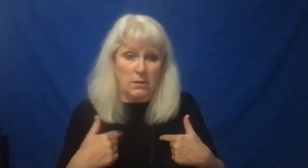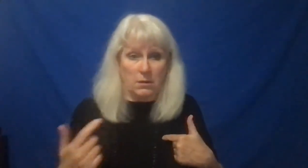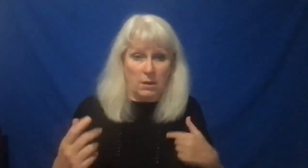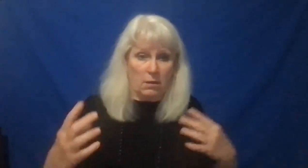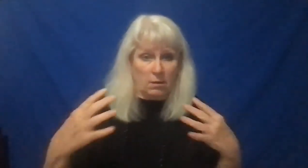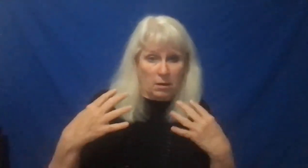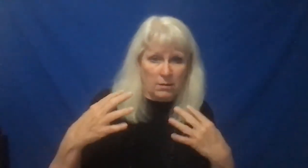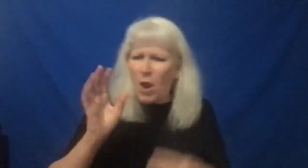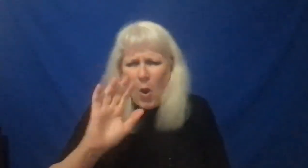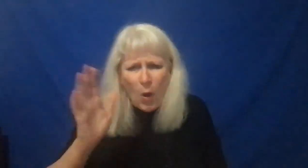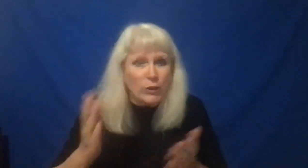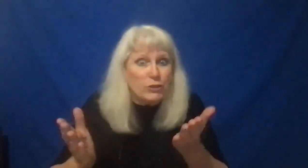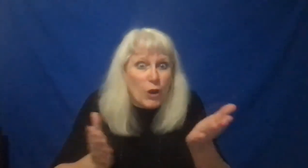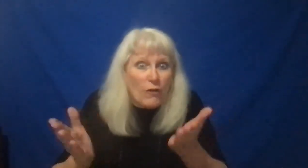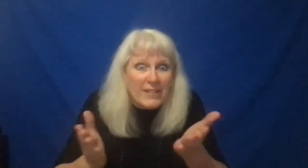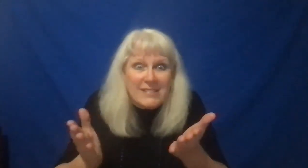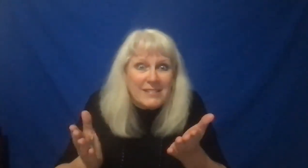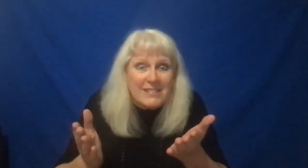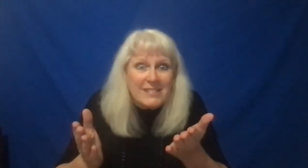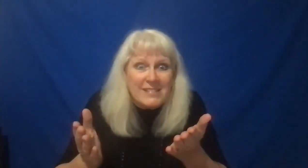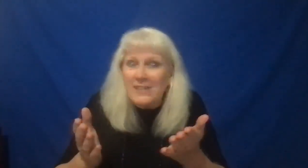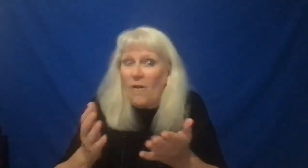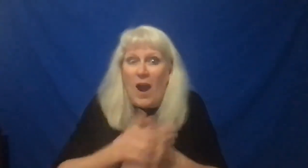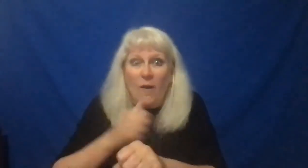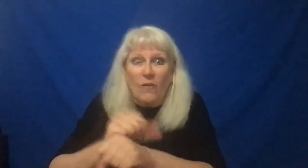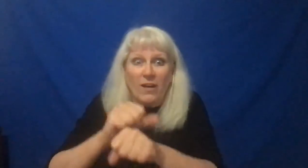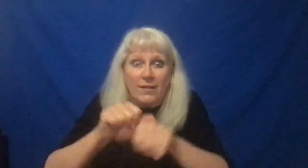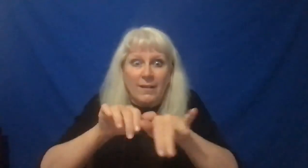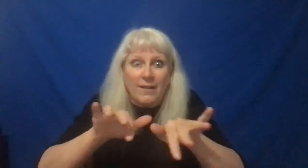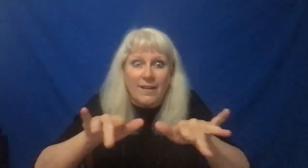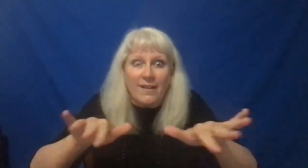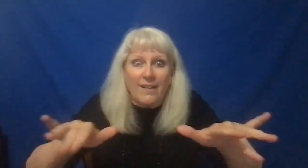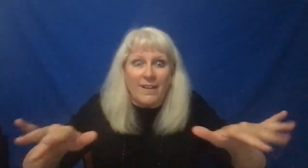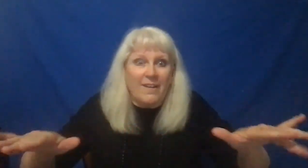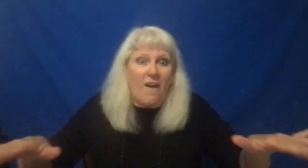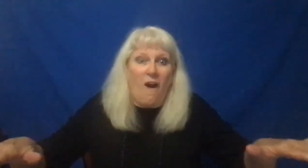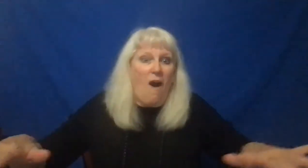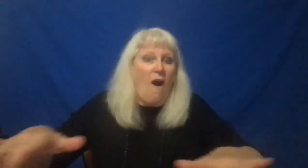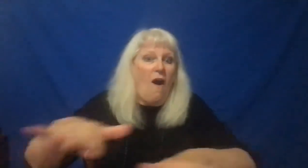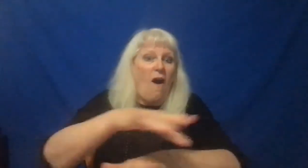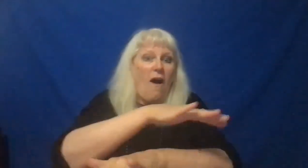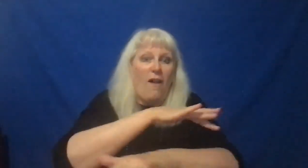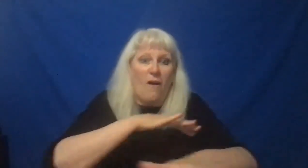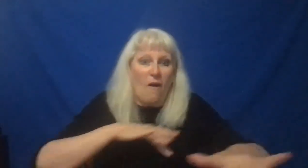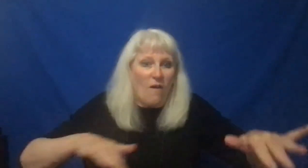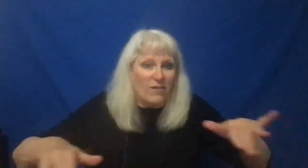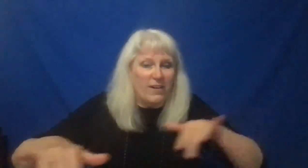serving so that all that we do goes back to the person that is suffering.